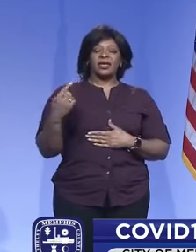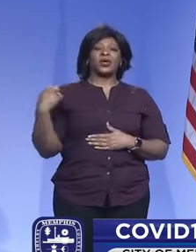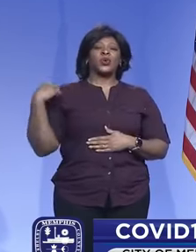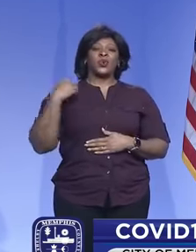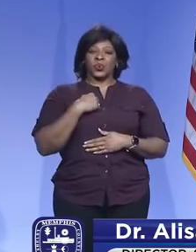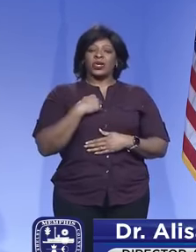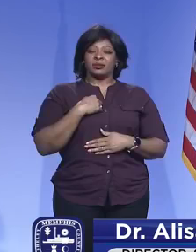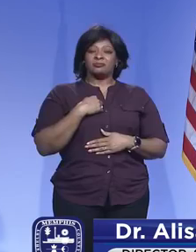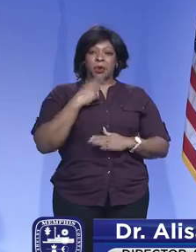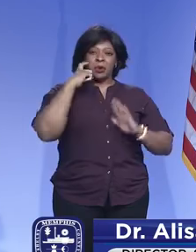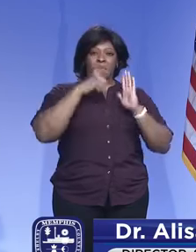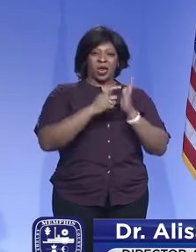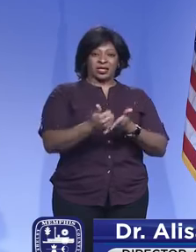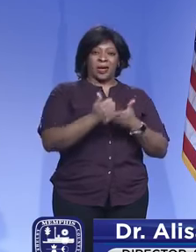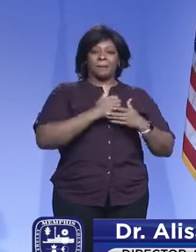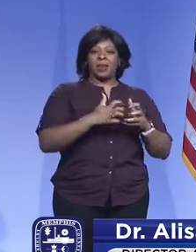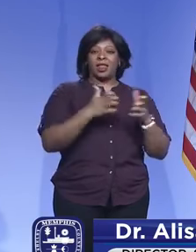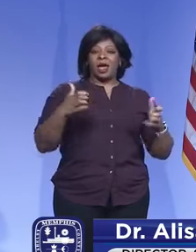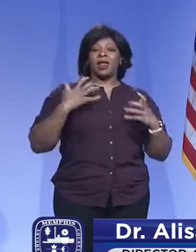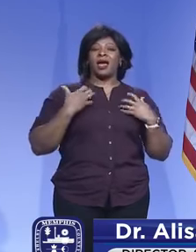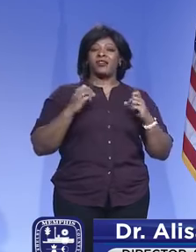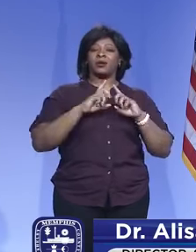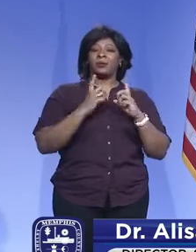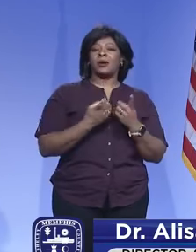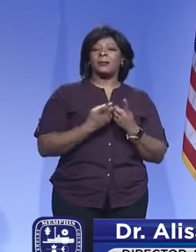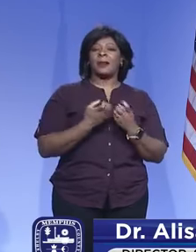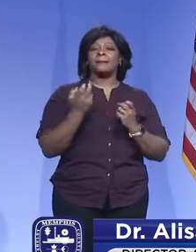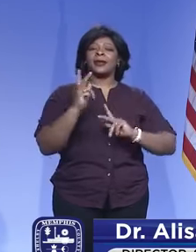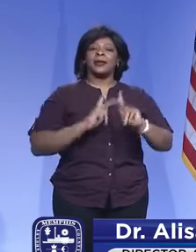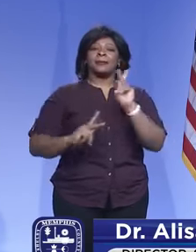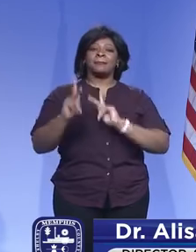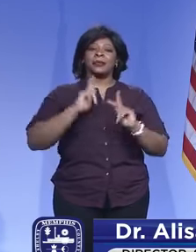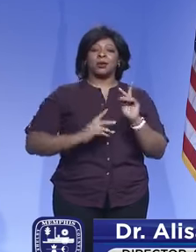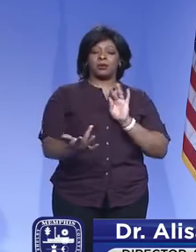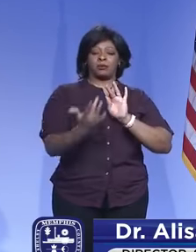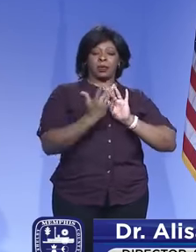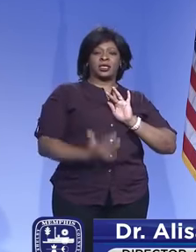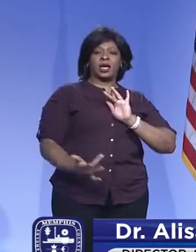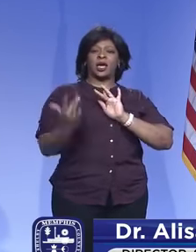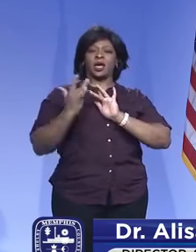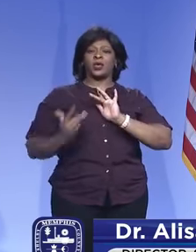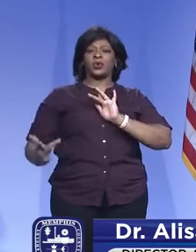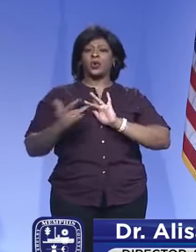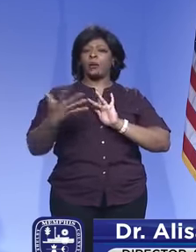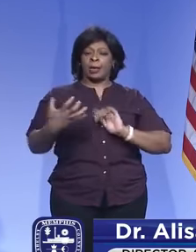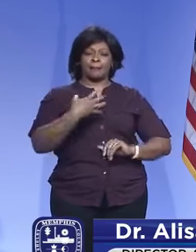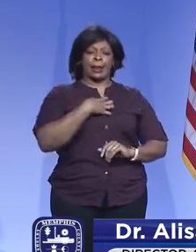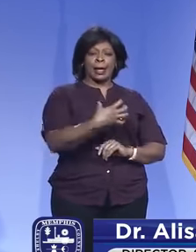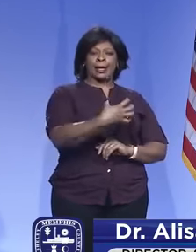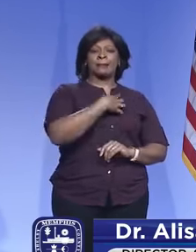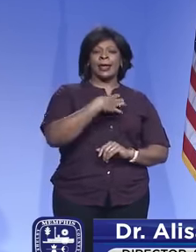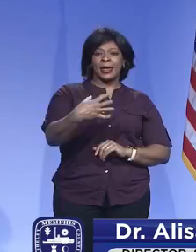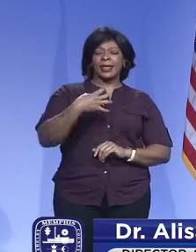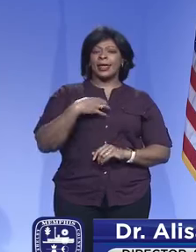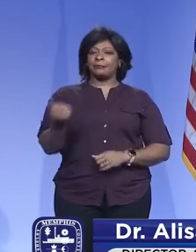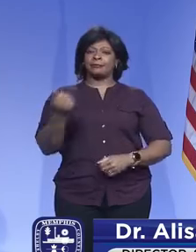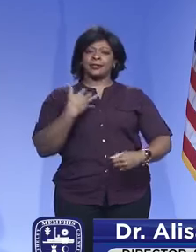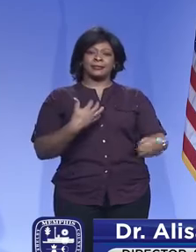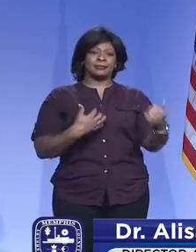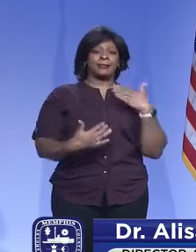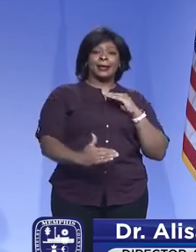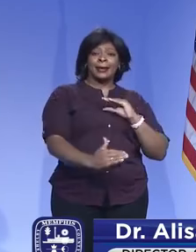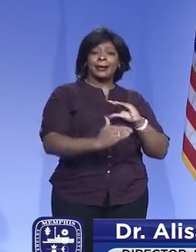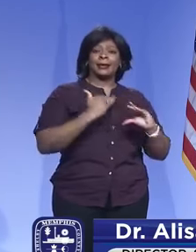very helpful to us at the health department is many people reach out to us with complaints. They can send them to us